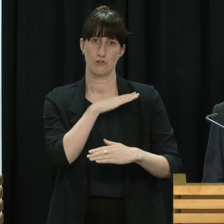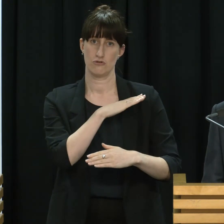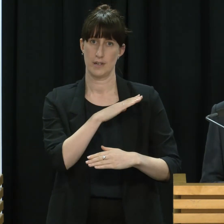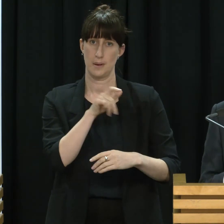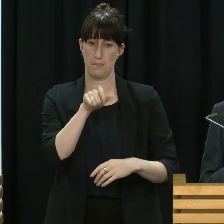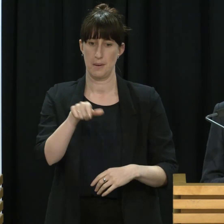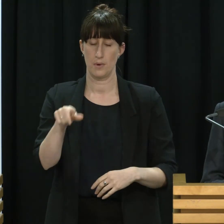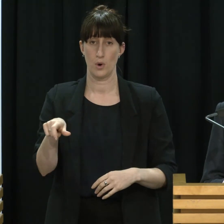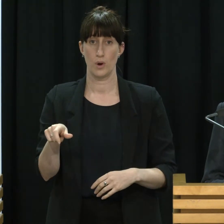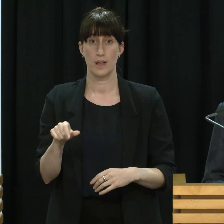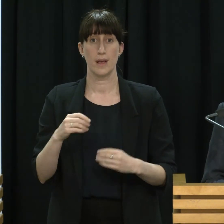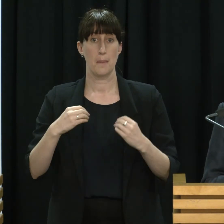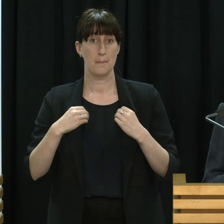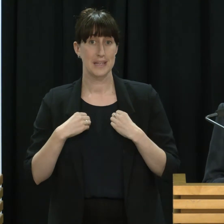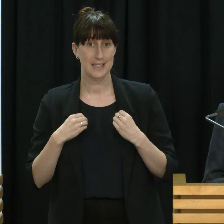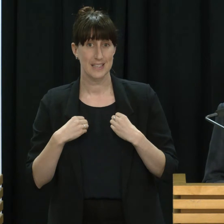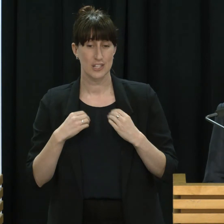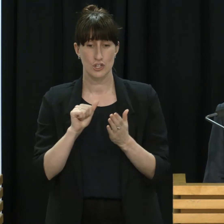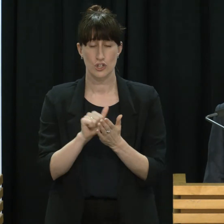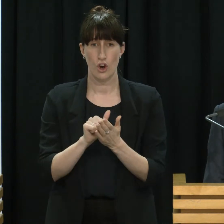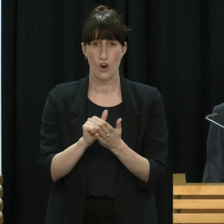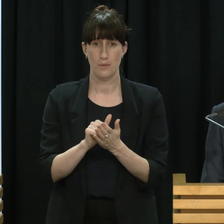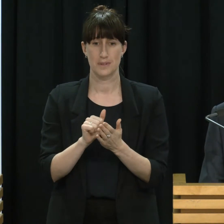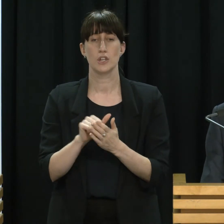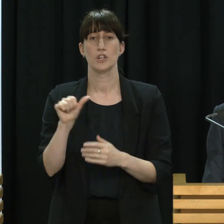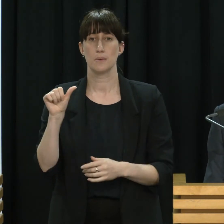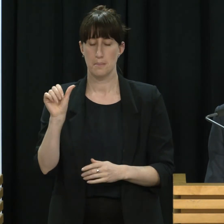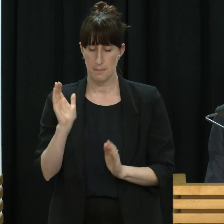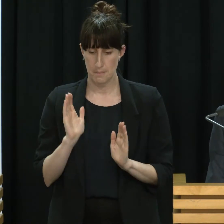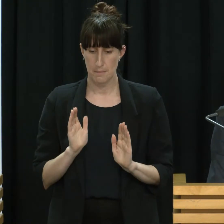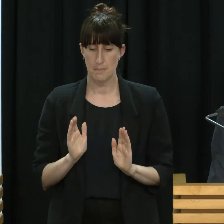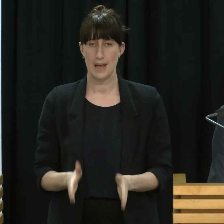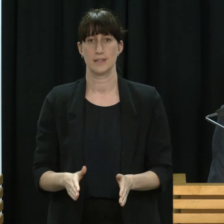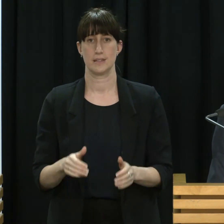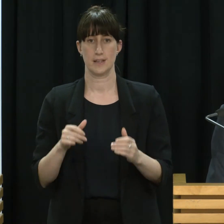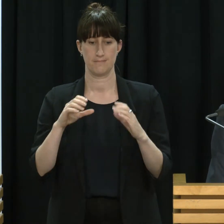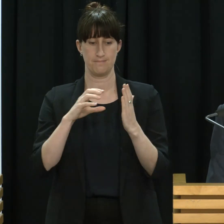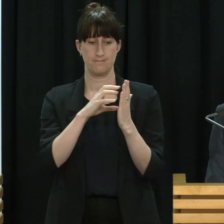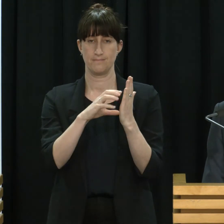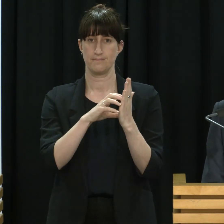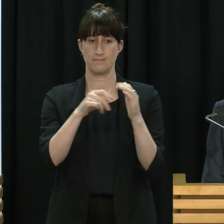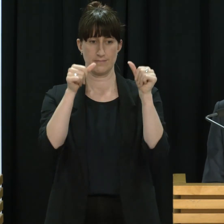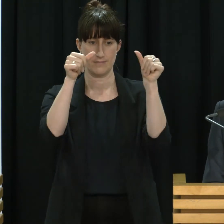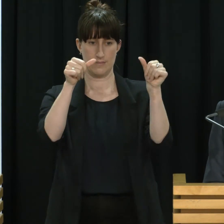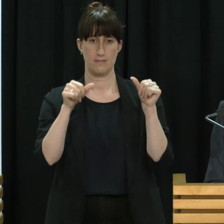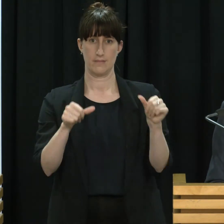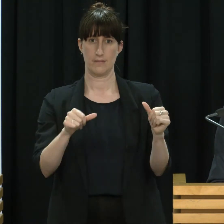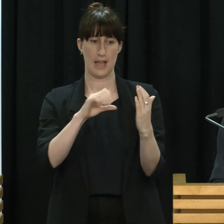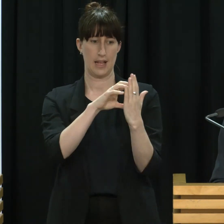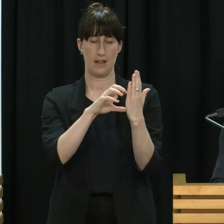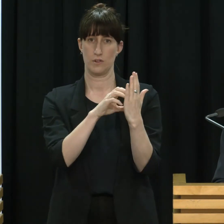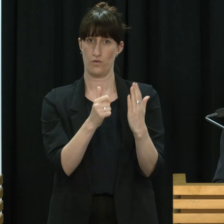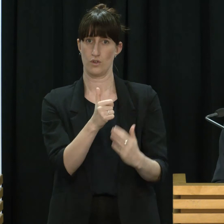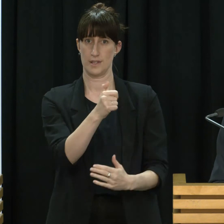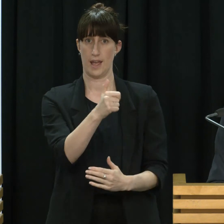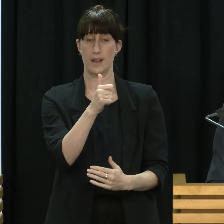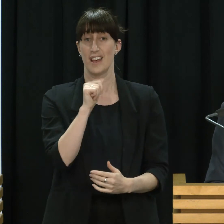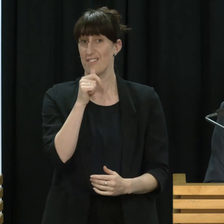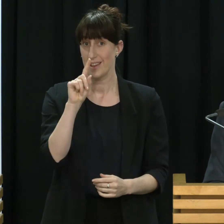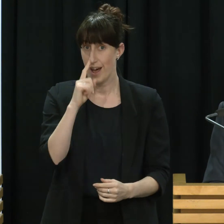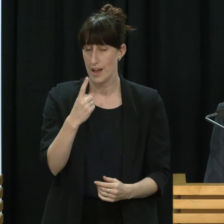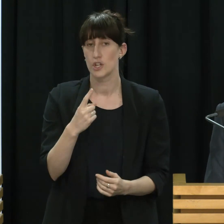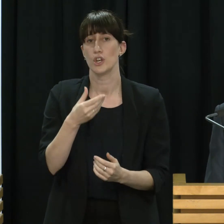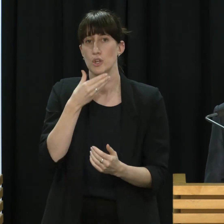code and provide an alternative contact tracing system for those who can't scan. For the remainder of the country outside the Greater